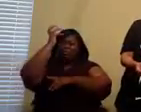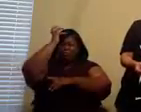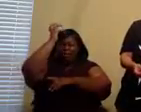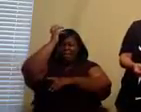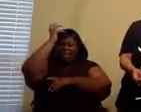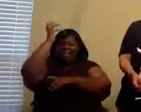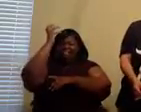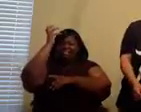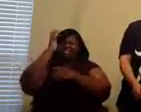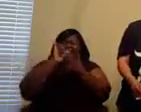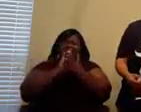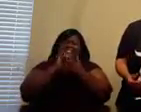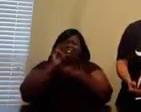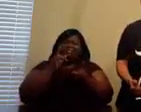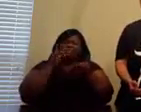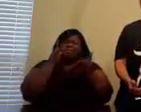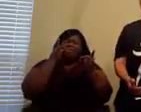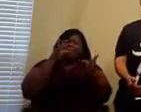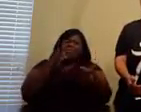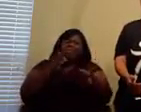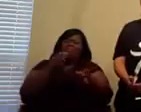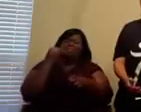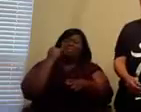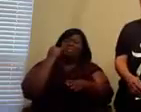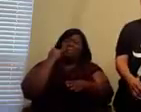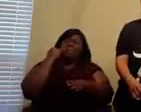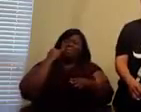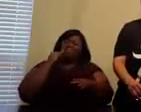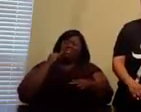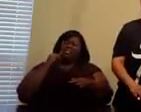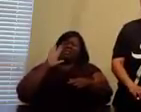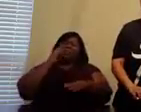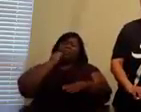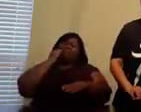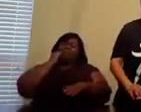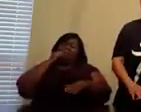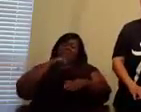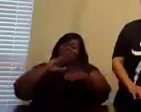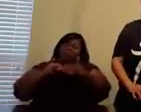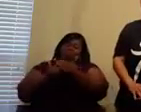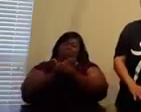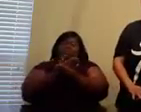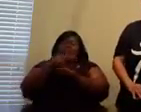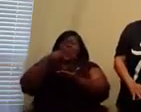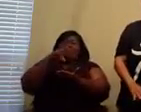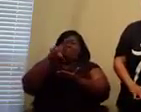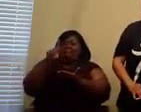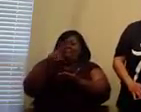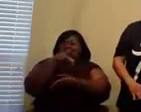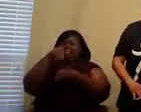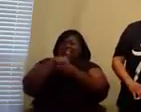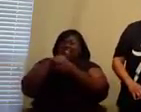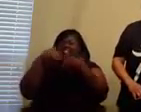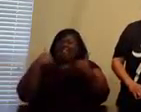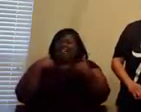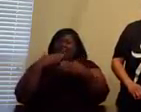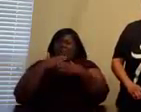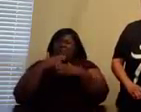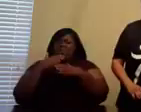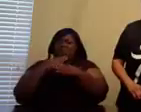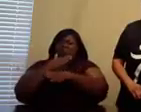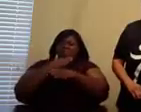Nobody wants to wear garbage in their private area. So I'm going to put this in the